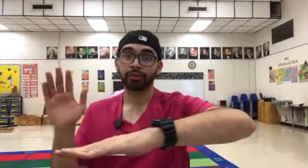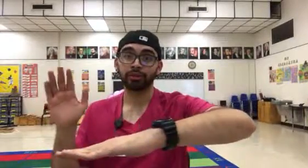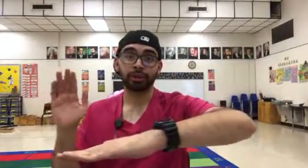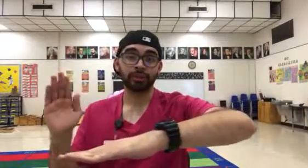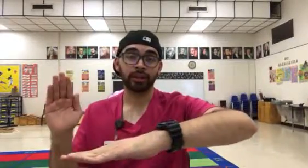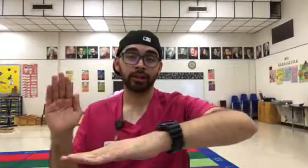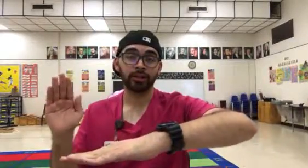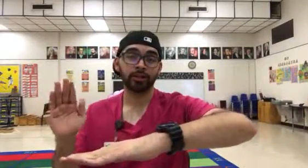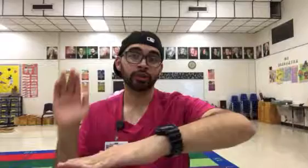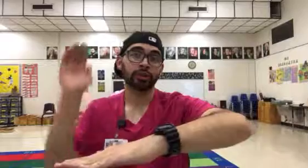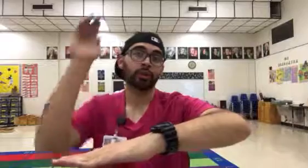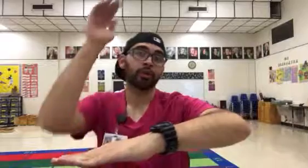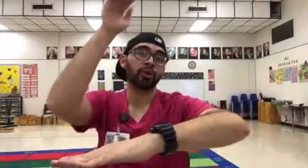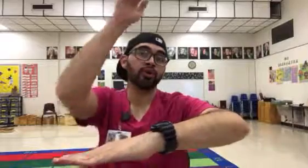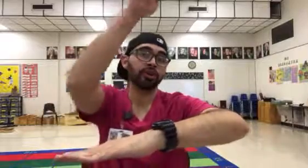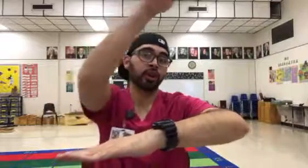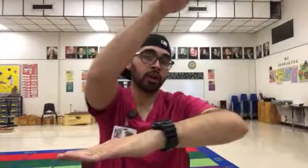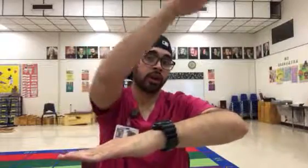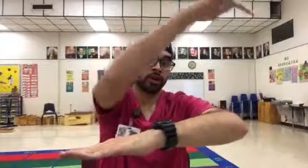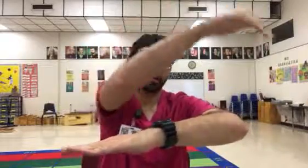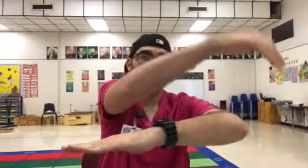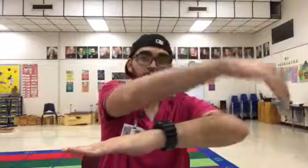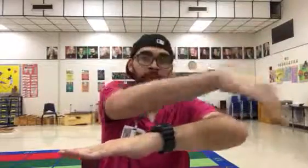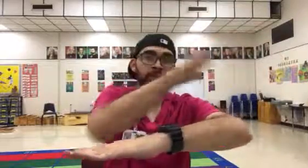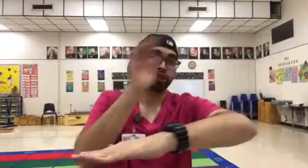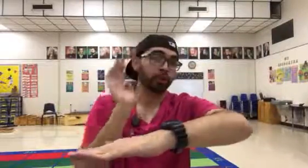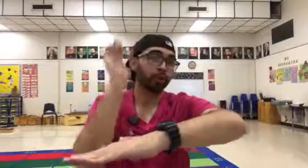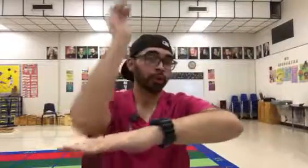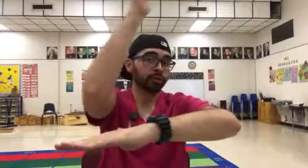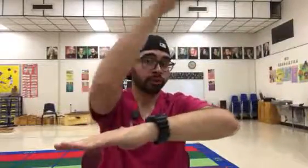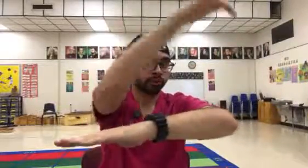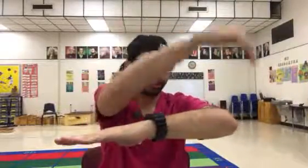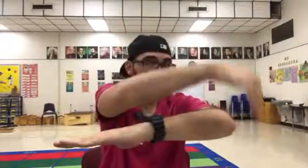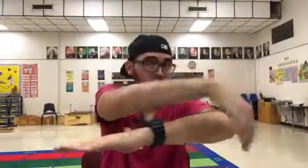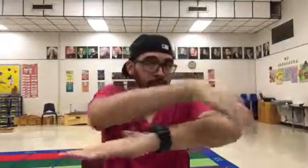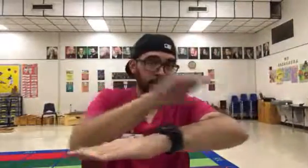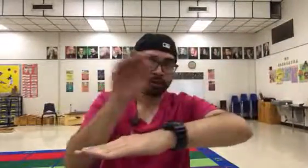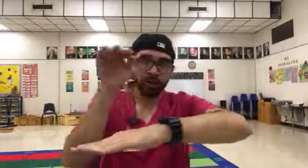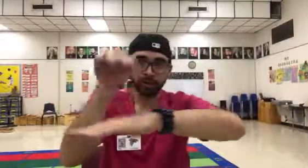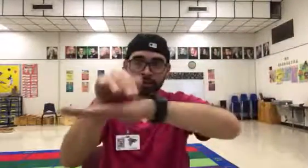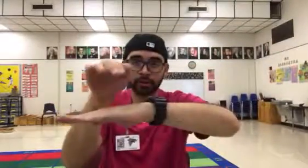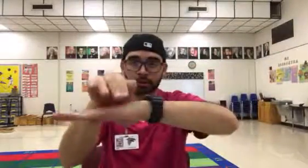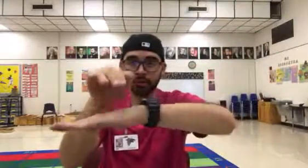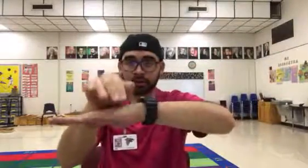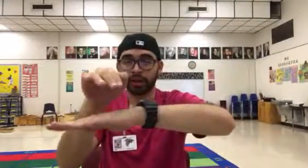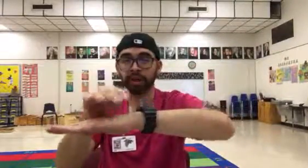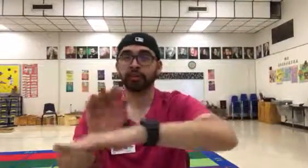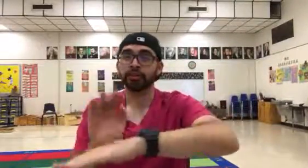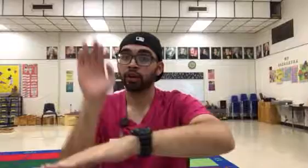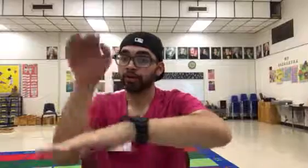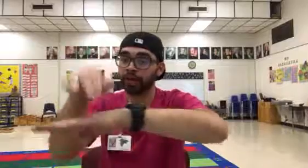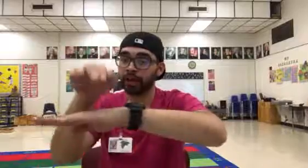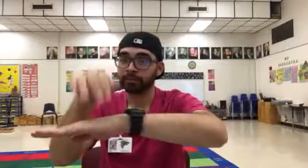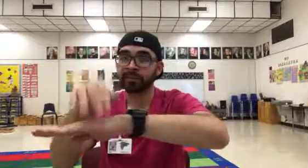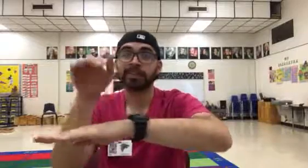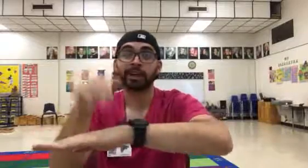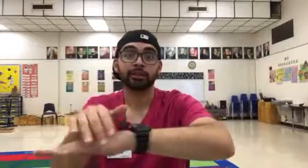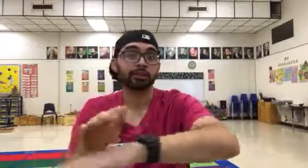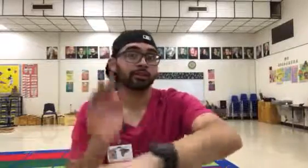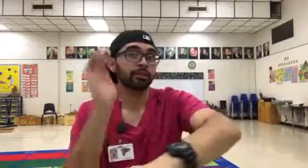your dominant hand, you're gonna go over your arm. Make sure you go over your arm and not over your hand, because over your hand means night. So,